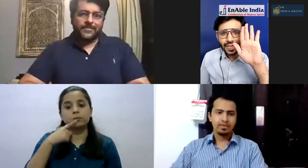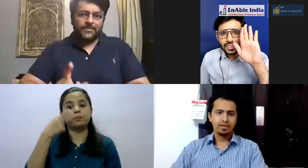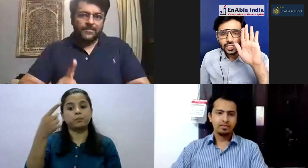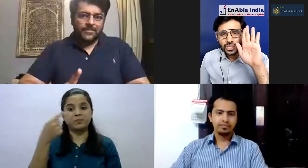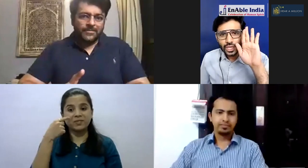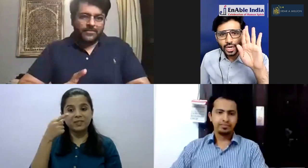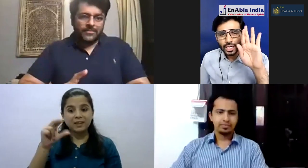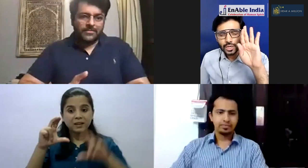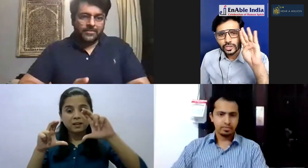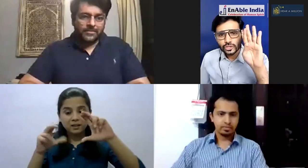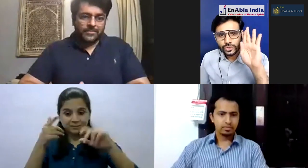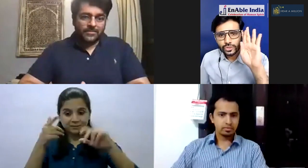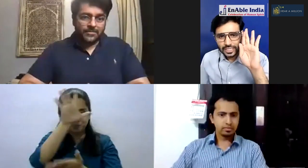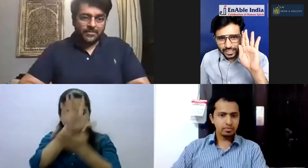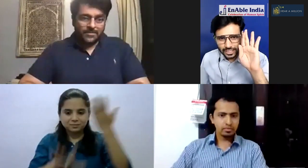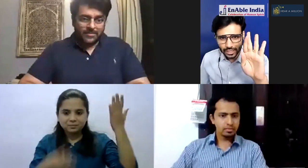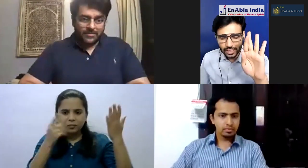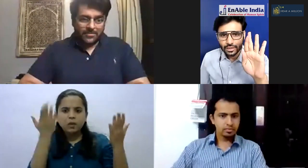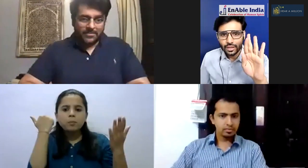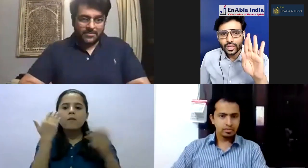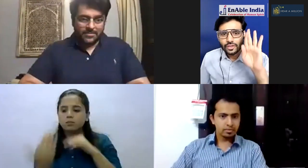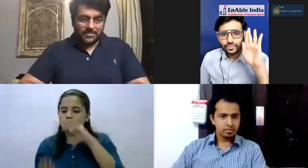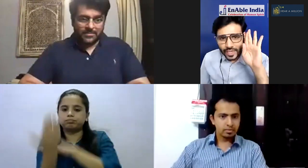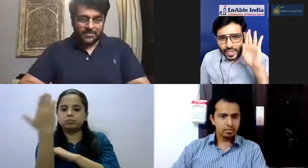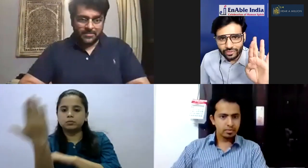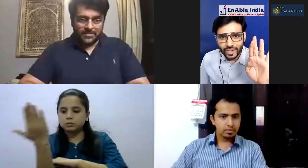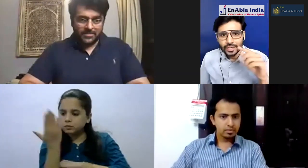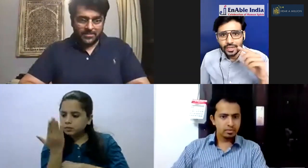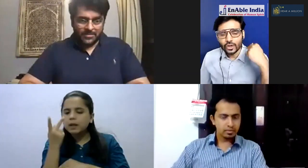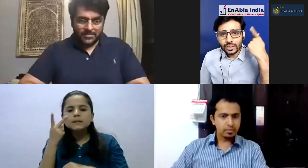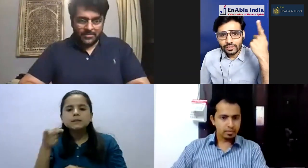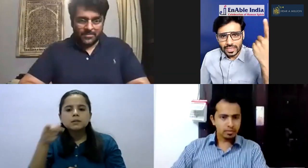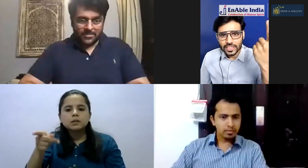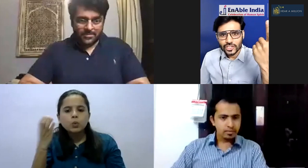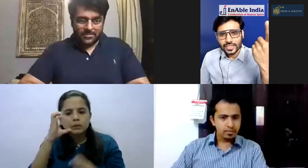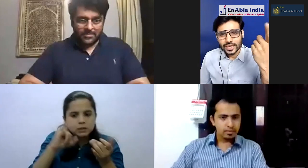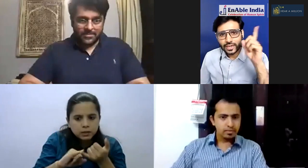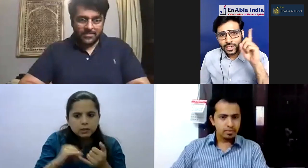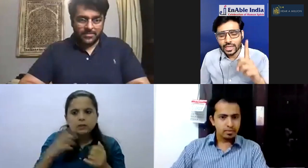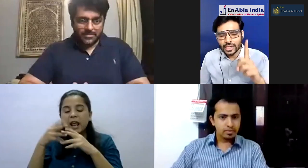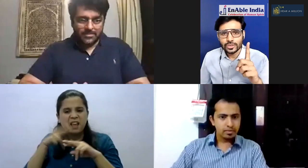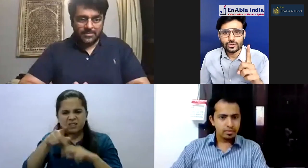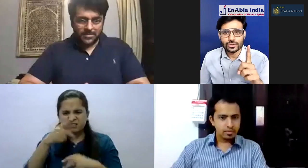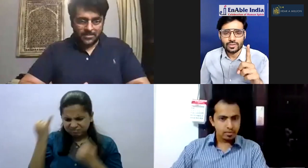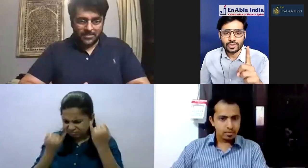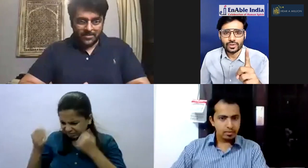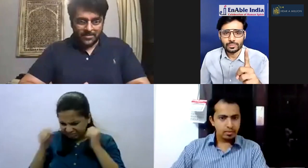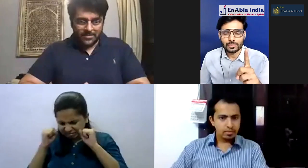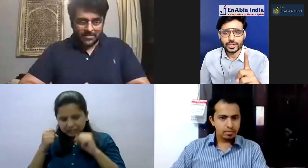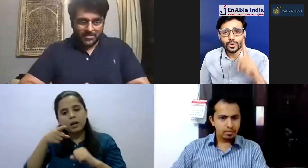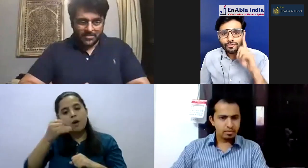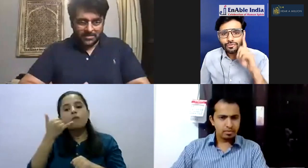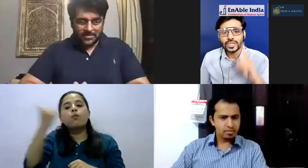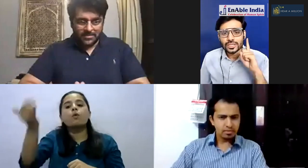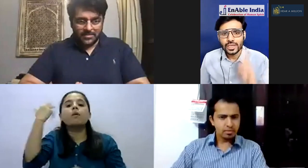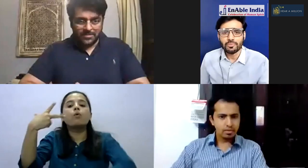his vaccination card which dose he has taken. If he cannot find it, call the vaccination center and ask which dose they have given it. But